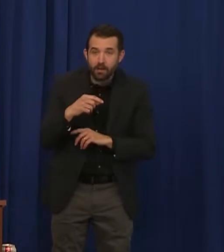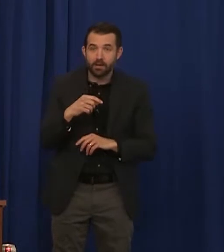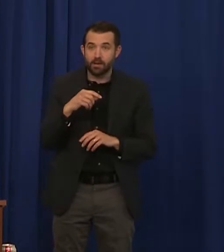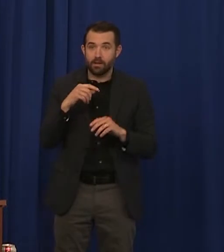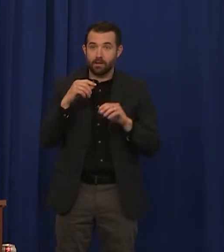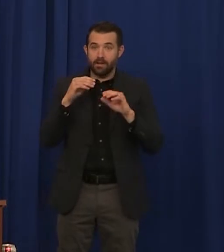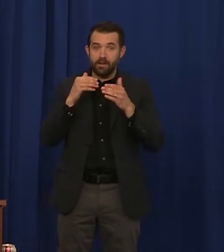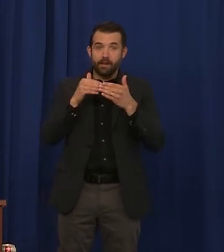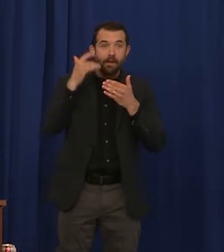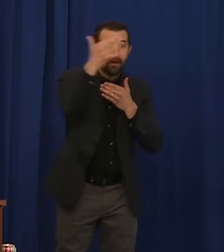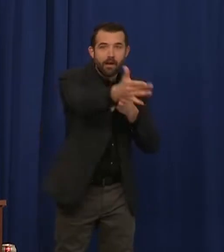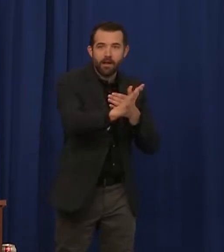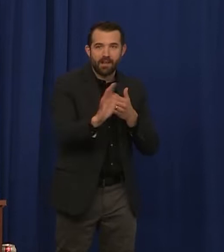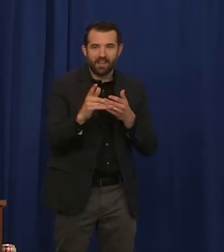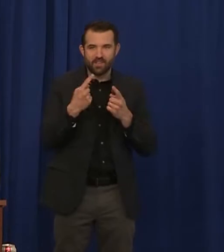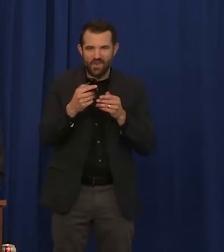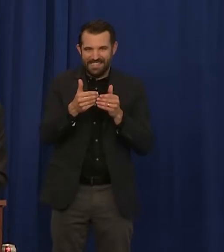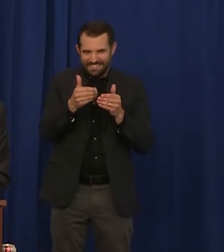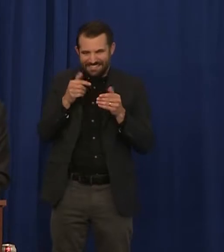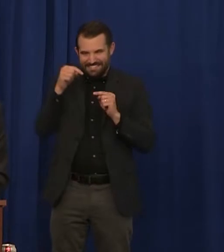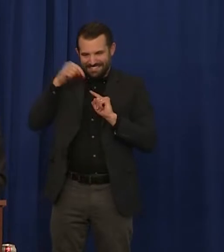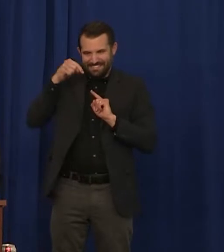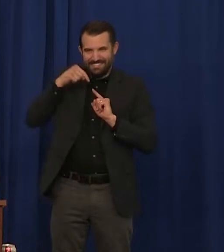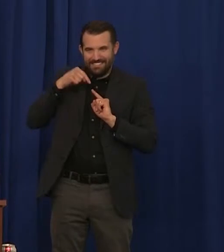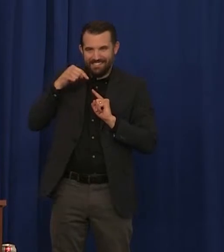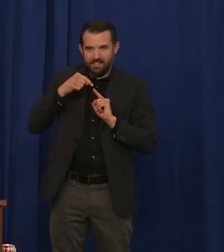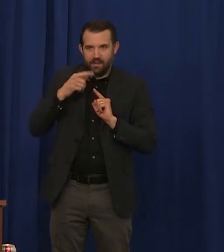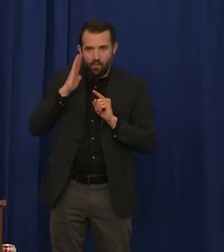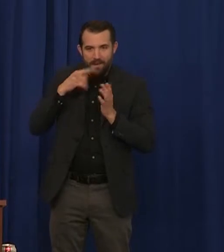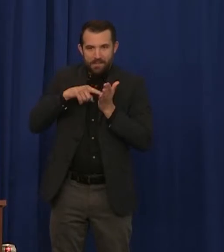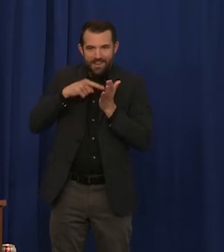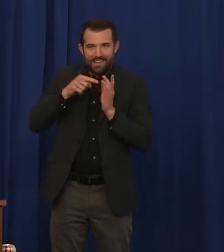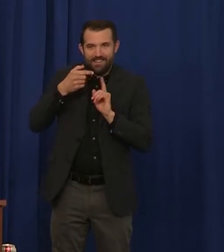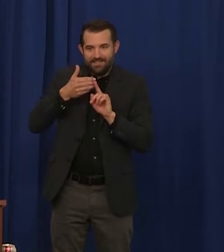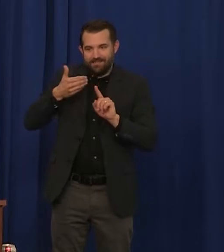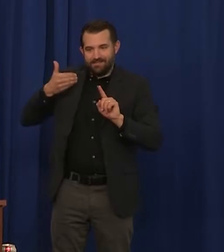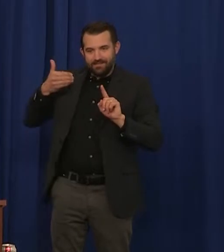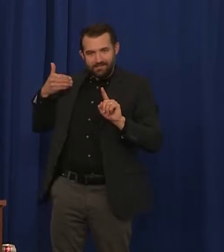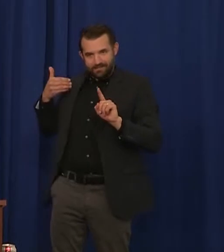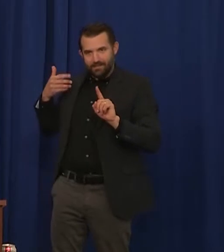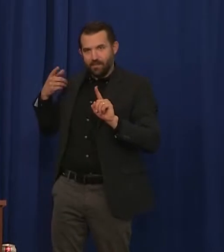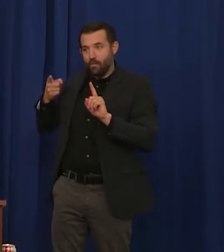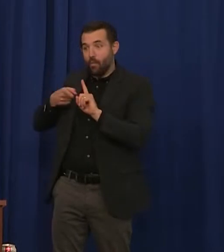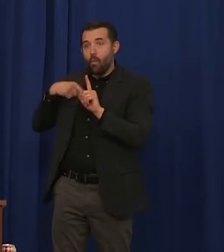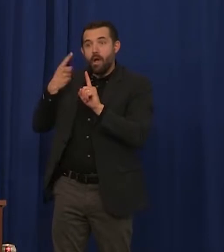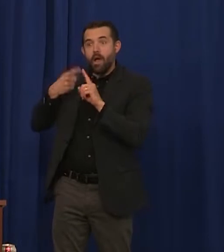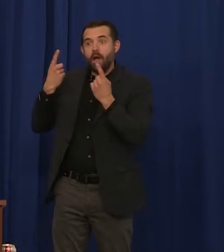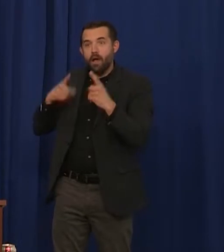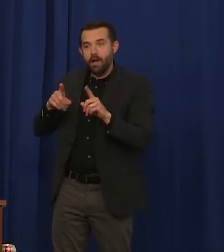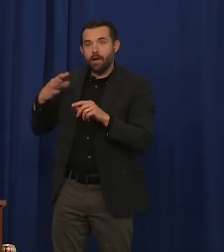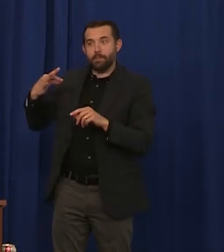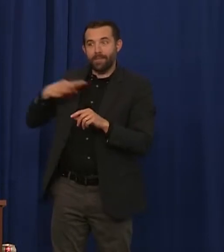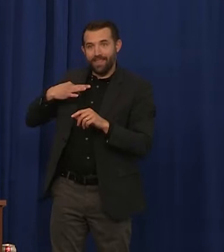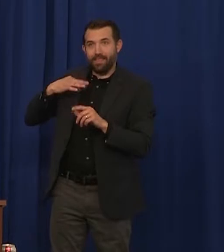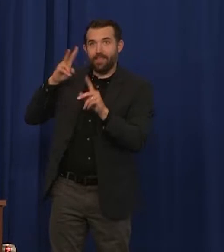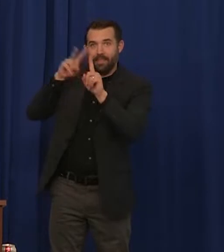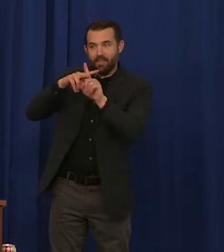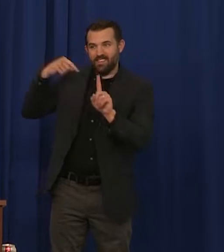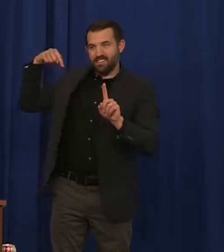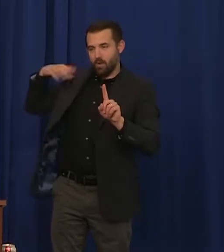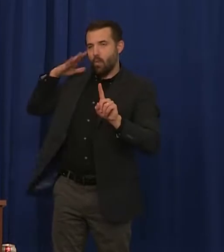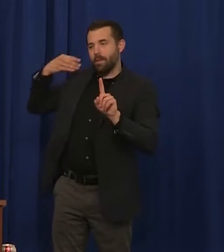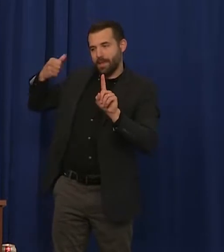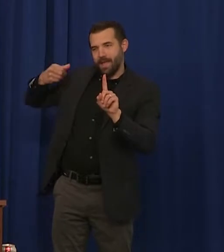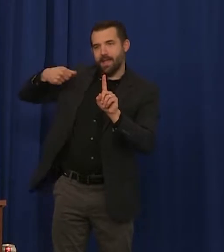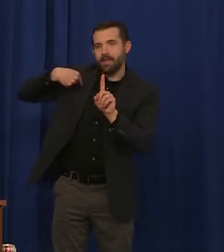insurance is a social insurance program that provides temporary part-time wage replacement to individuals who have lost